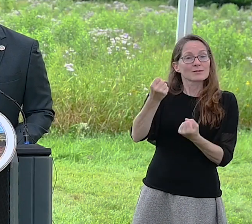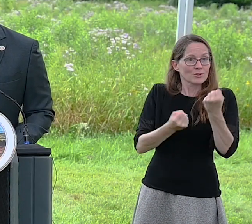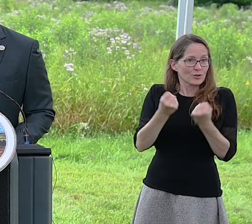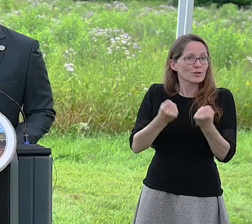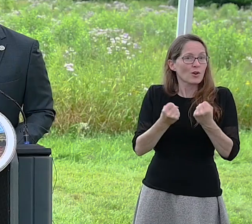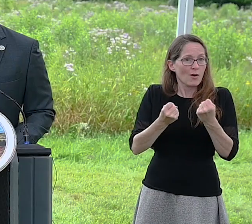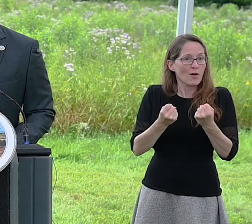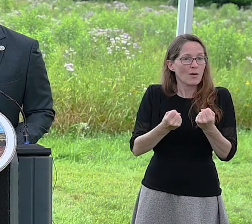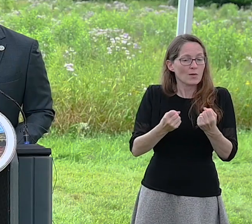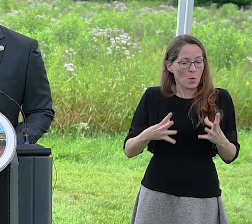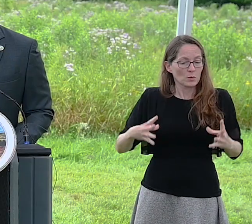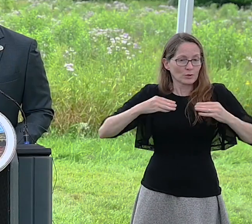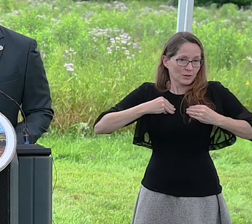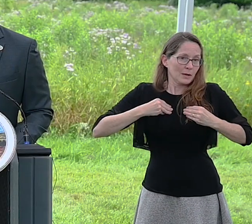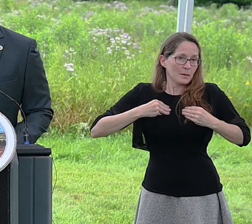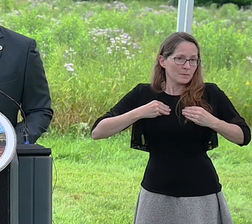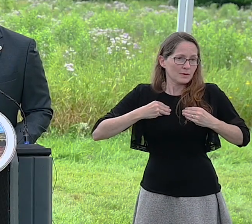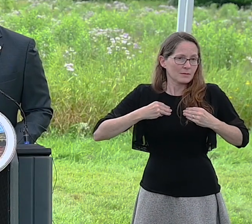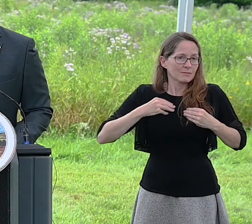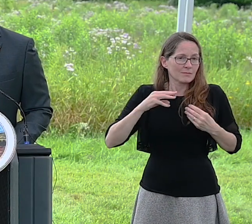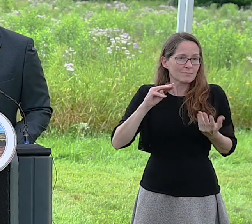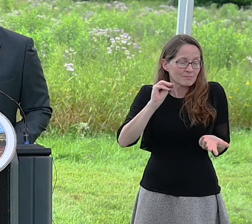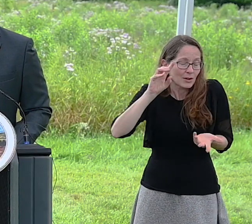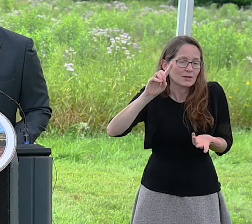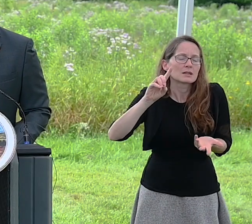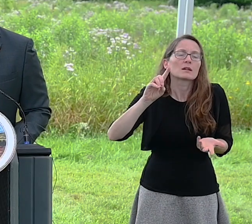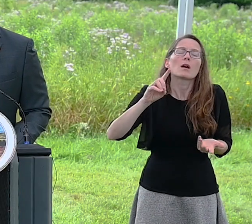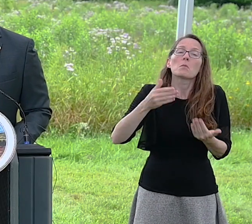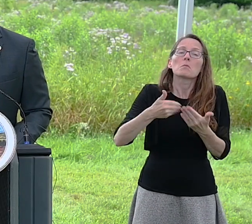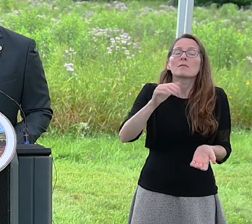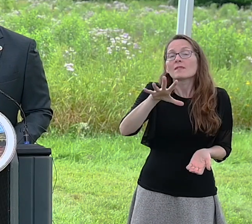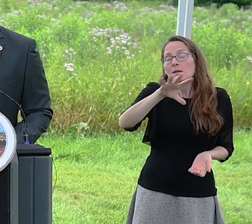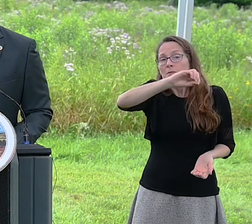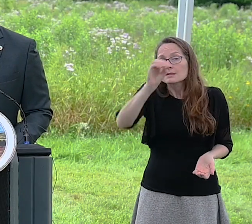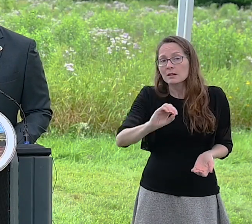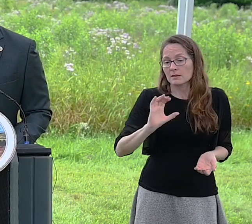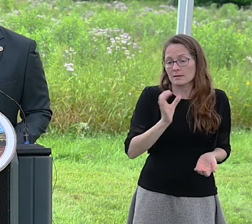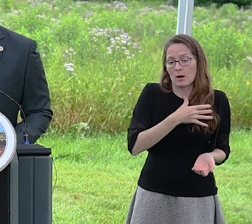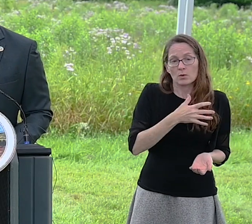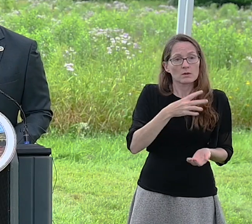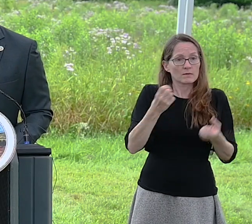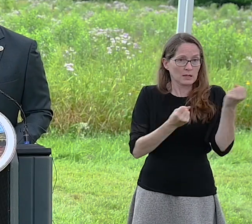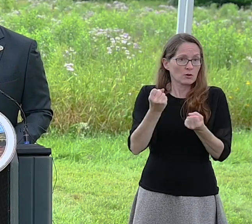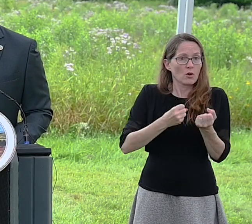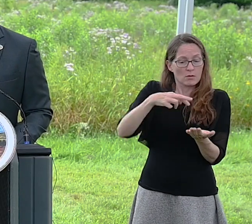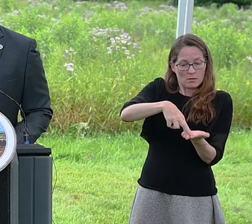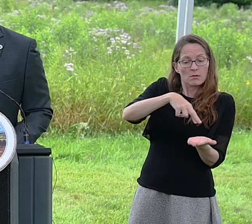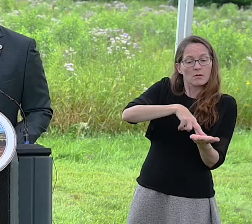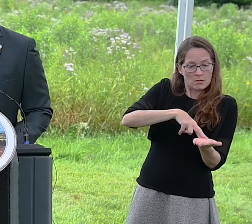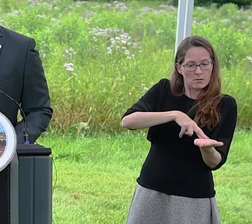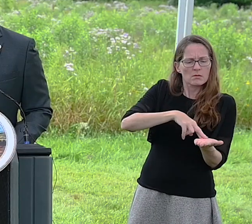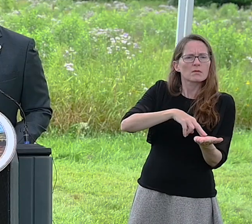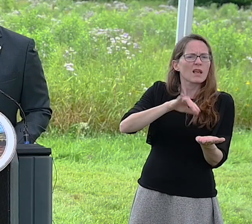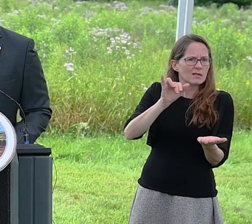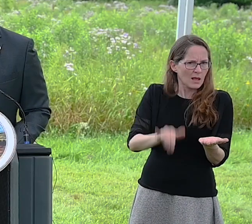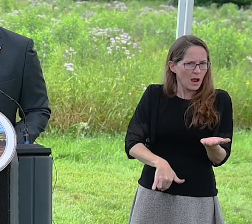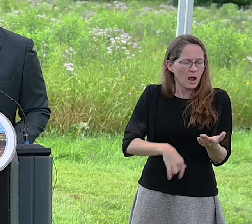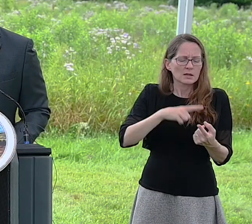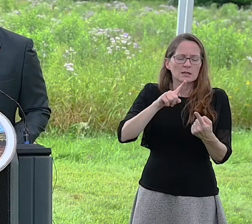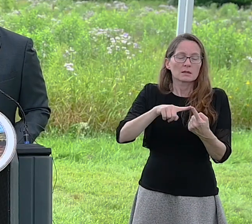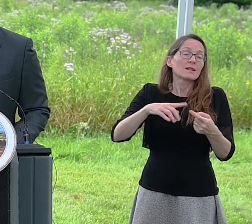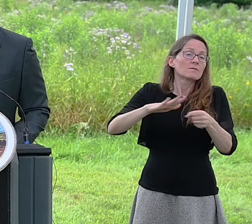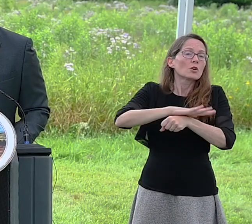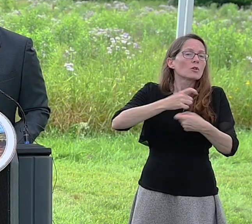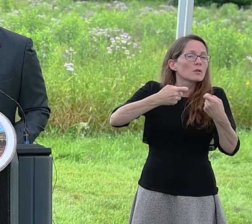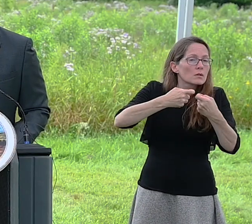with nearly 5% of our vehicle registrations representing fully electric or plug-in